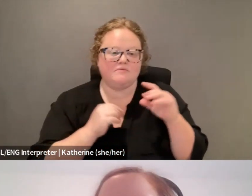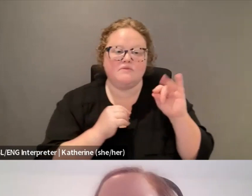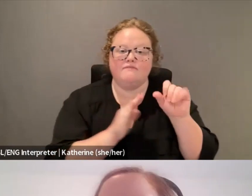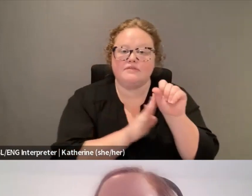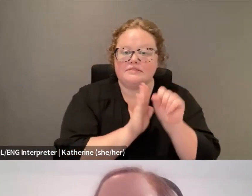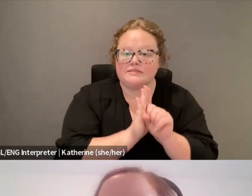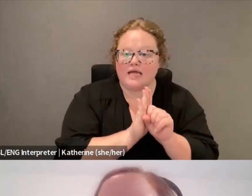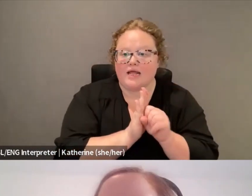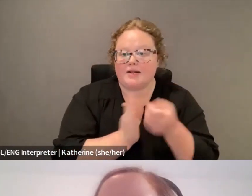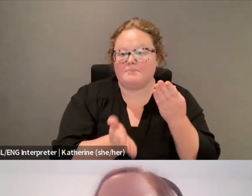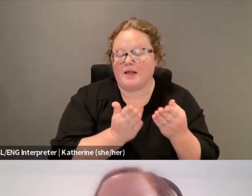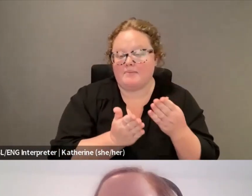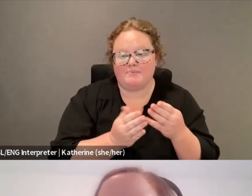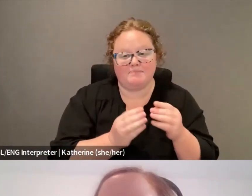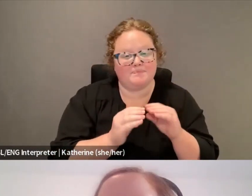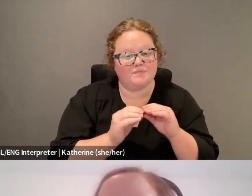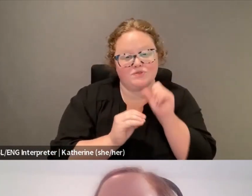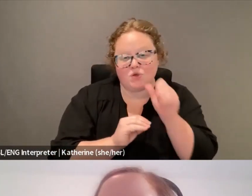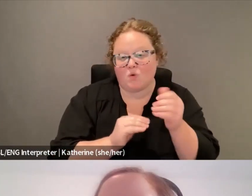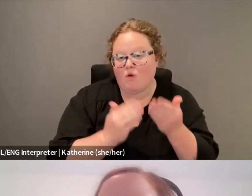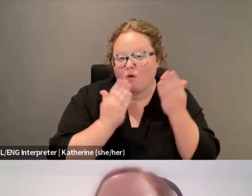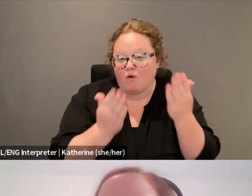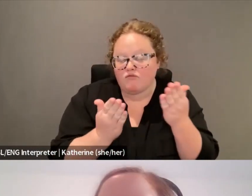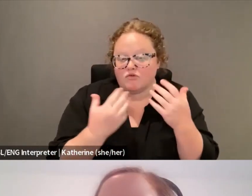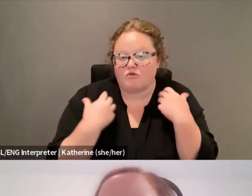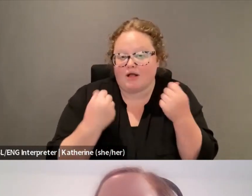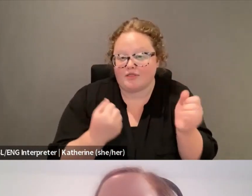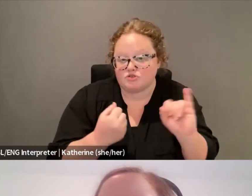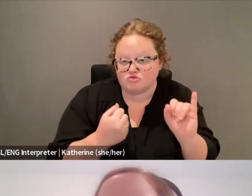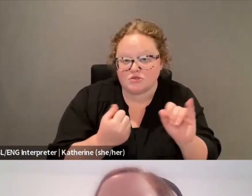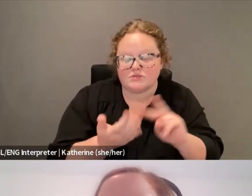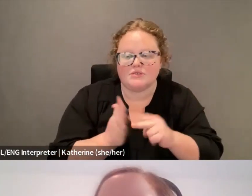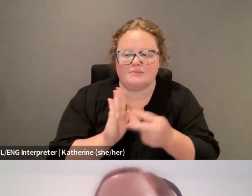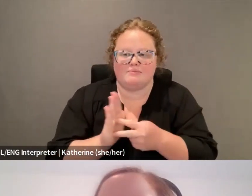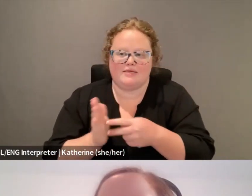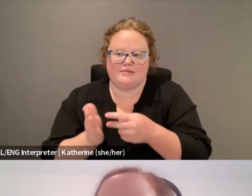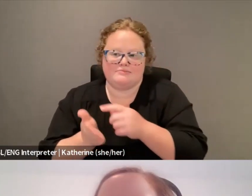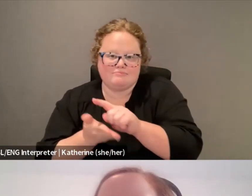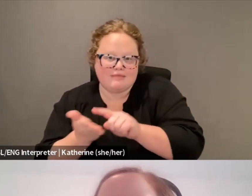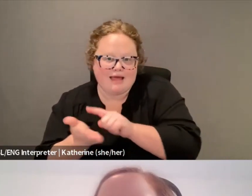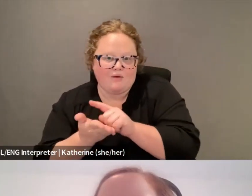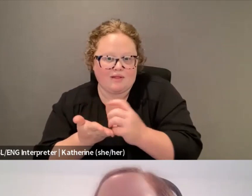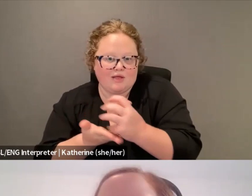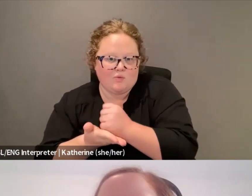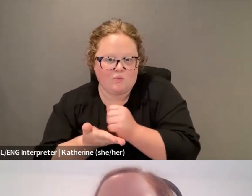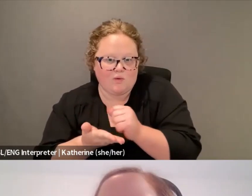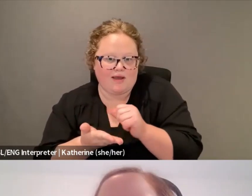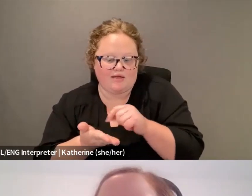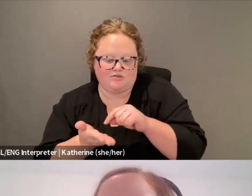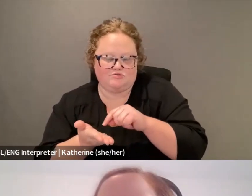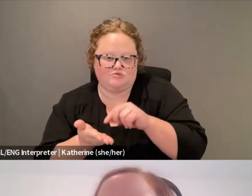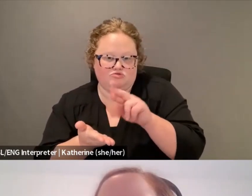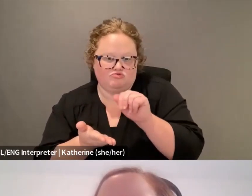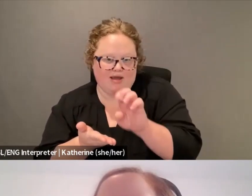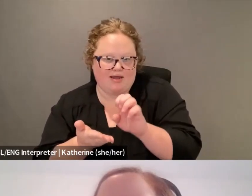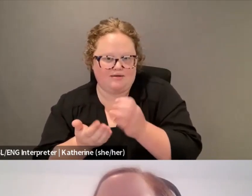health insurance isn't offered, the wage rate might be a little higher. But I would be looking for agency with choice states for the most